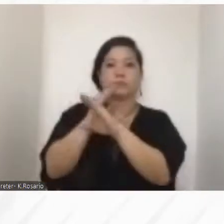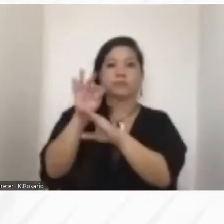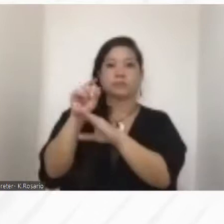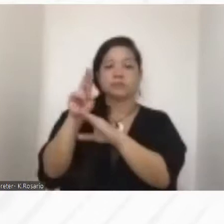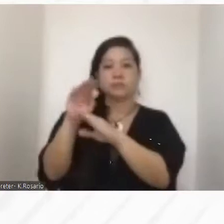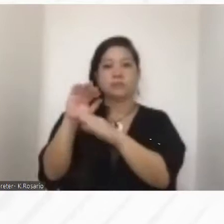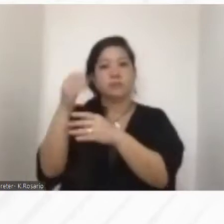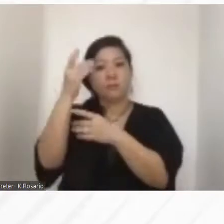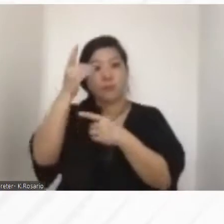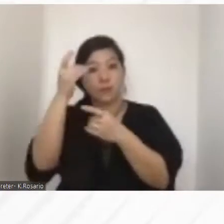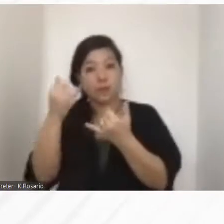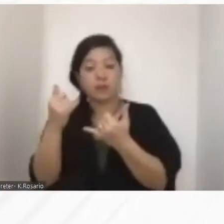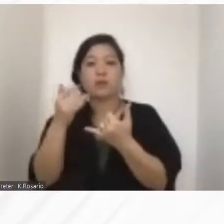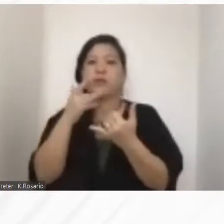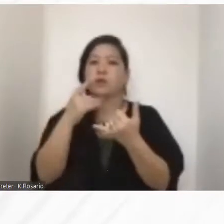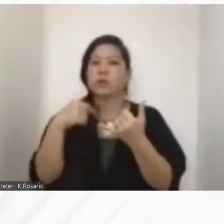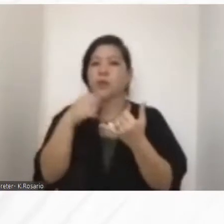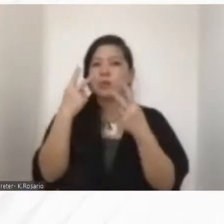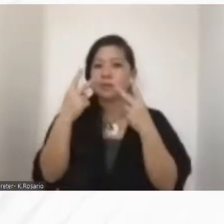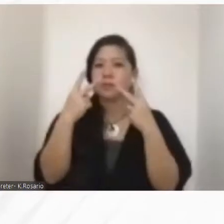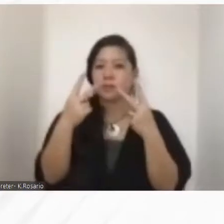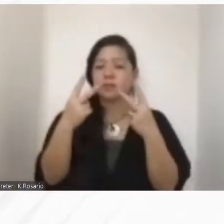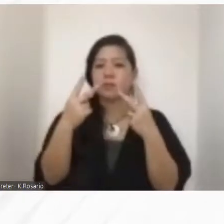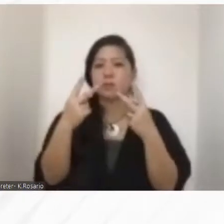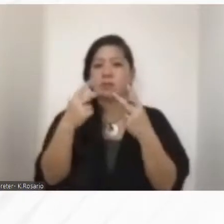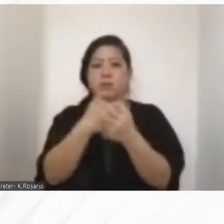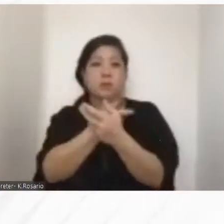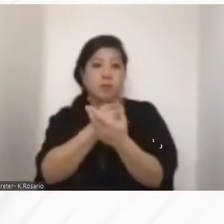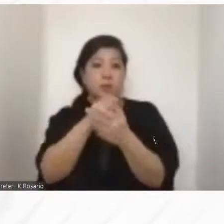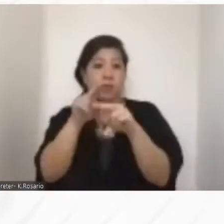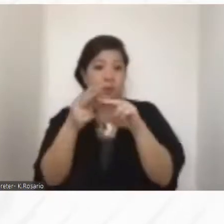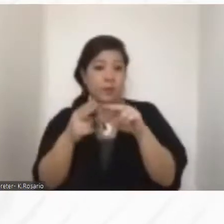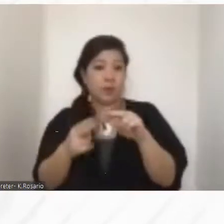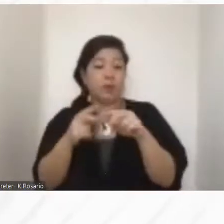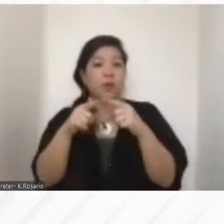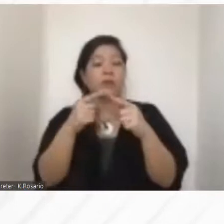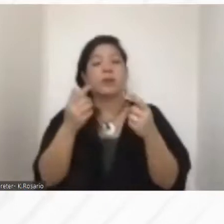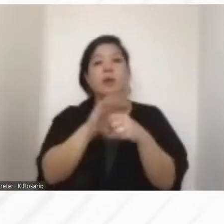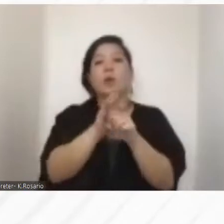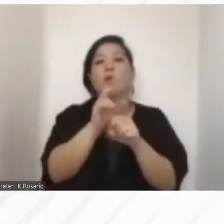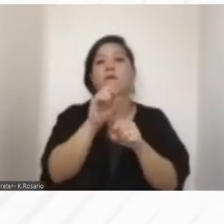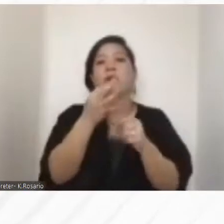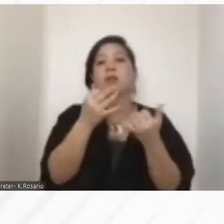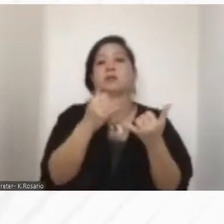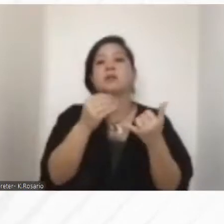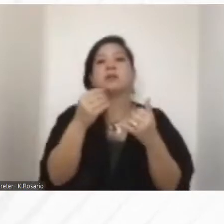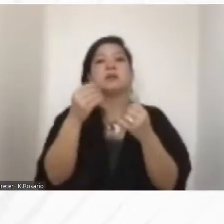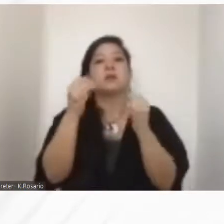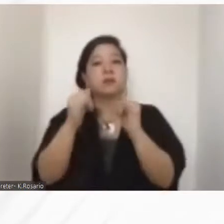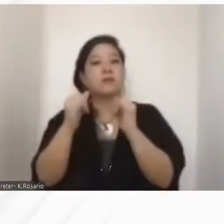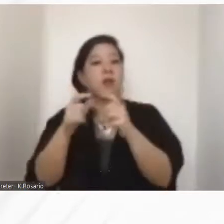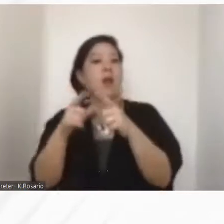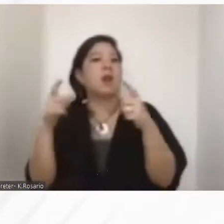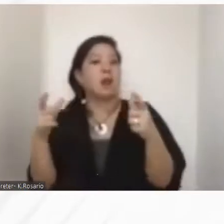diseases. And unfortunately, we've seen childhood immunizations drop dramatically during the pandemic. This puts individuals and the larger population